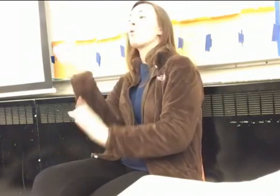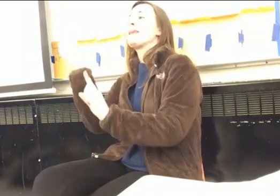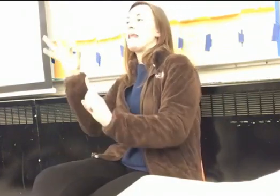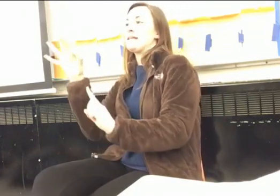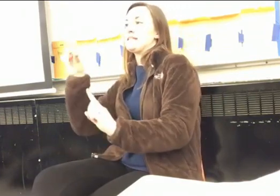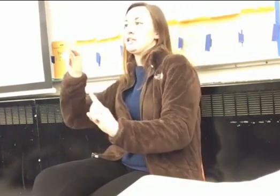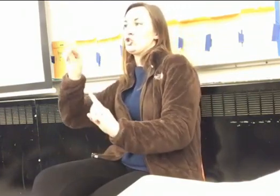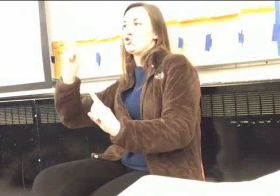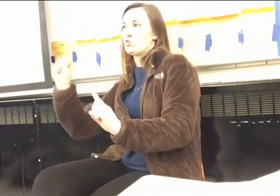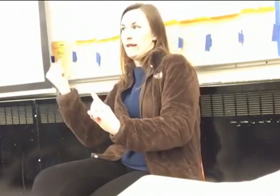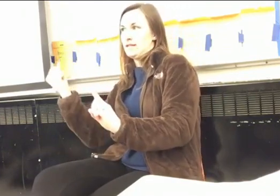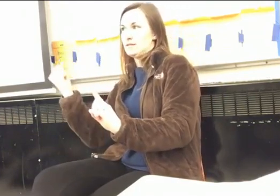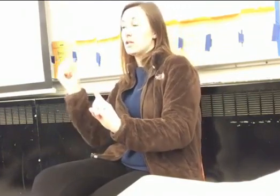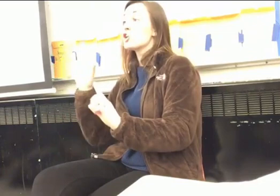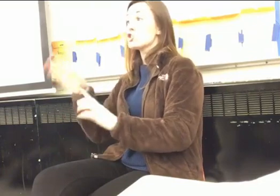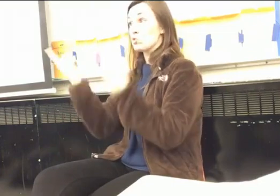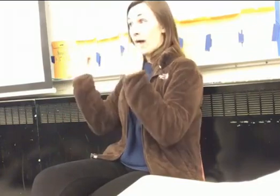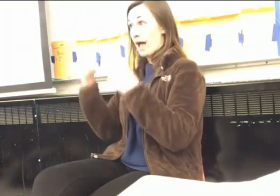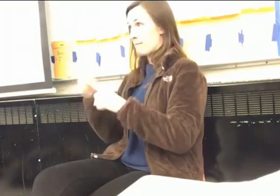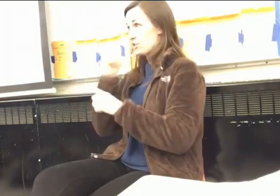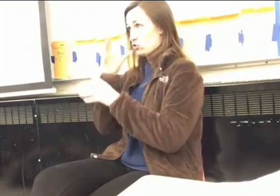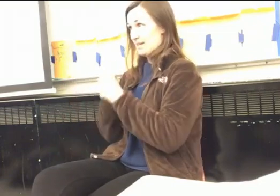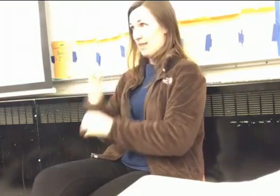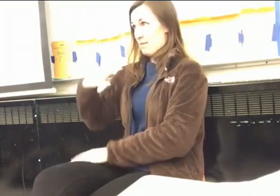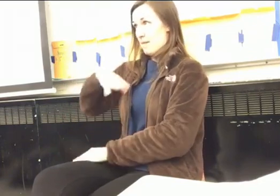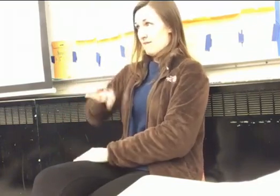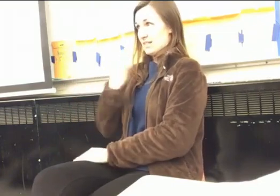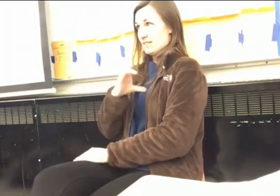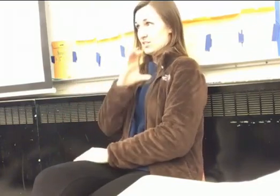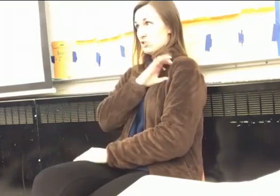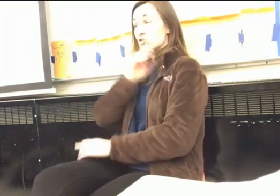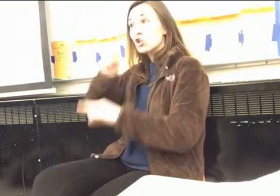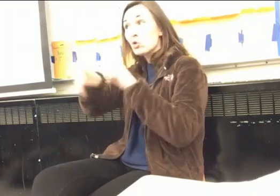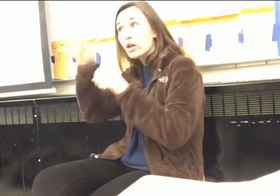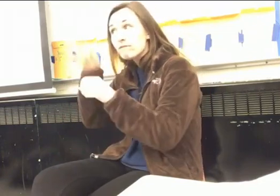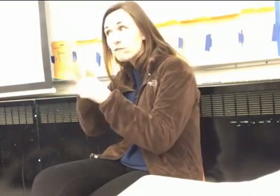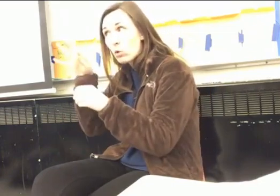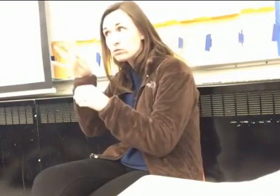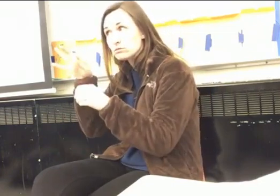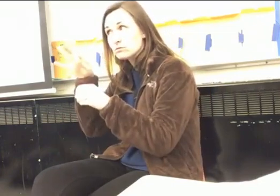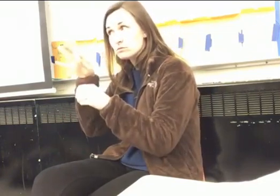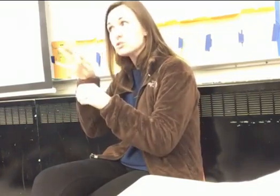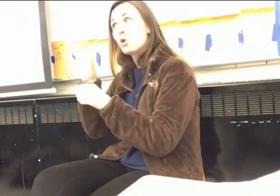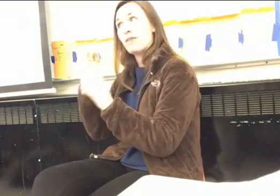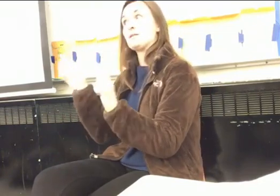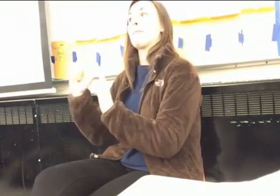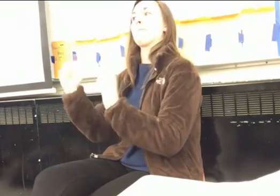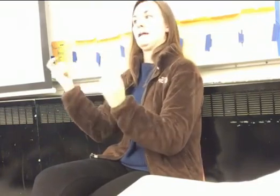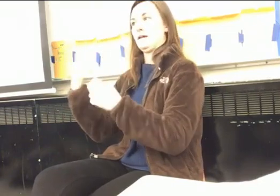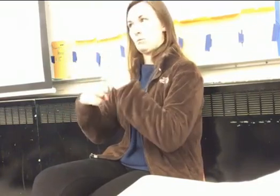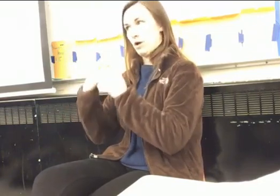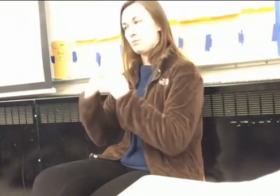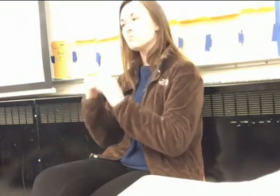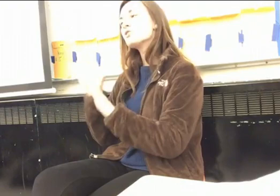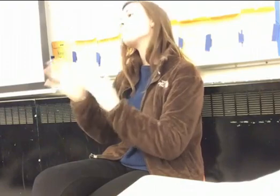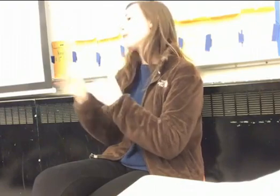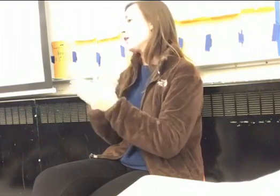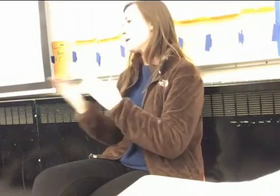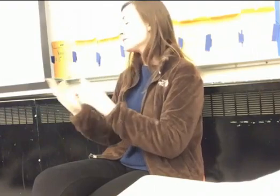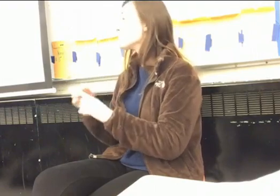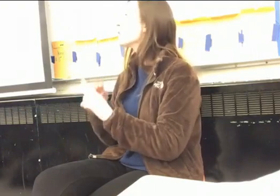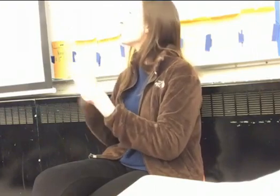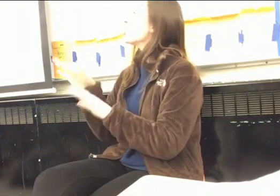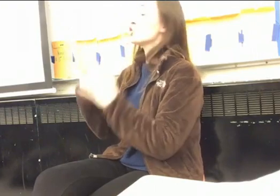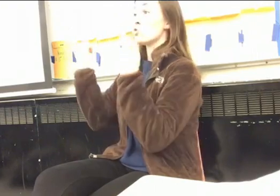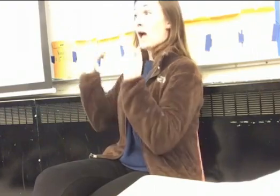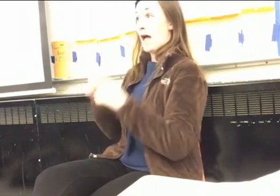so what happened is that you didn't get the benefits of citizenship. So you couldn't vote, and that was one of the big things that's going to happen. Yeah. So what